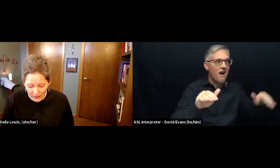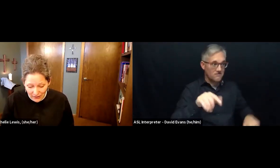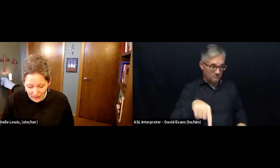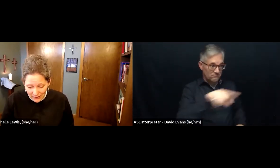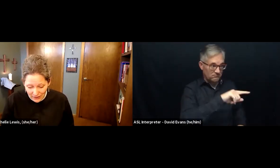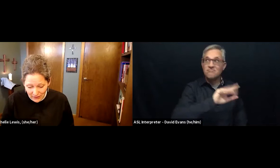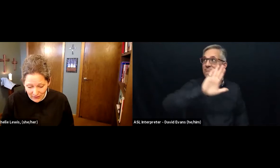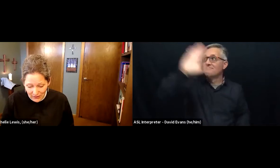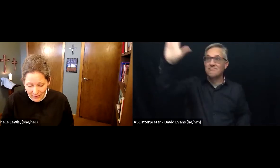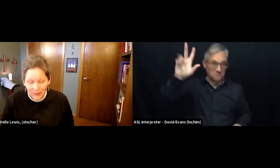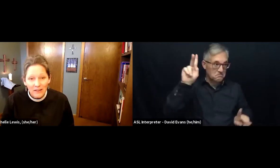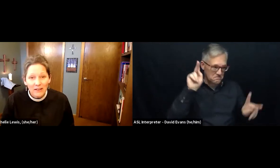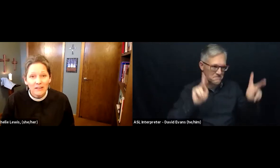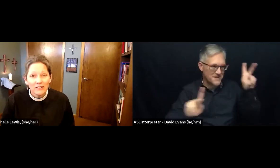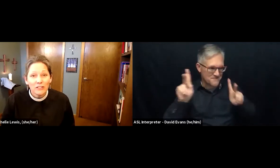God.